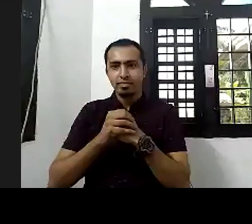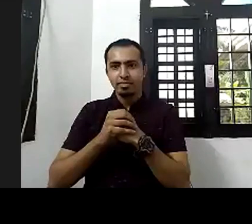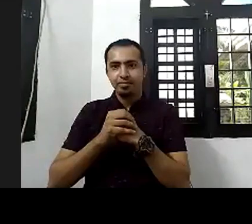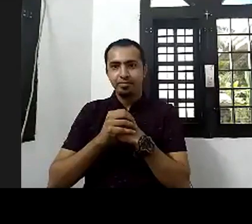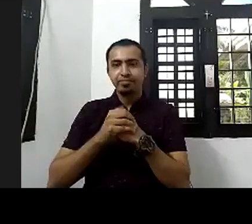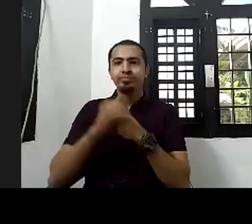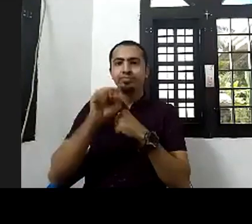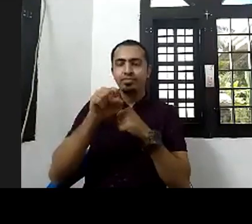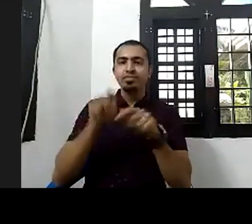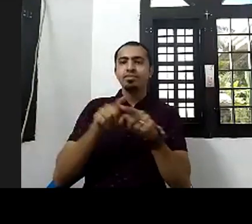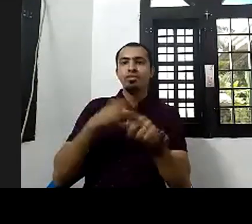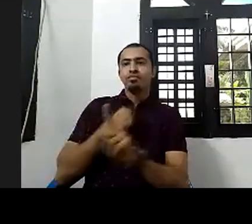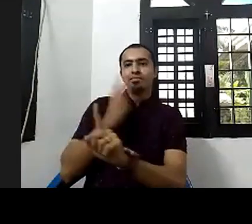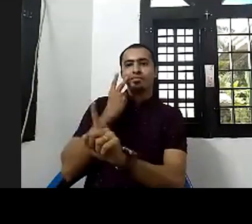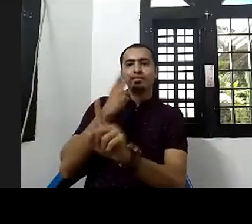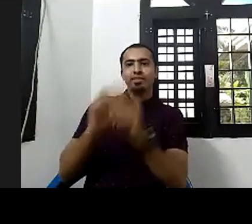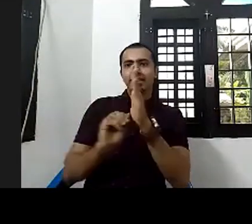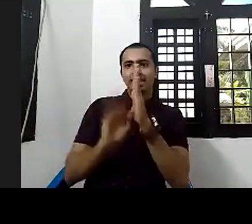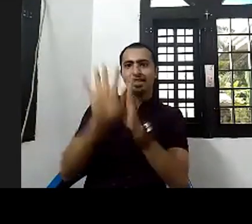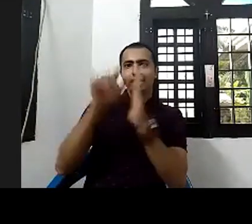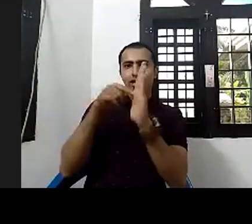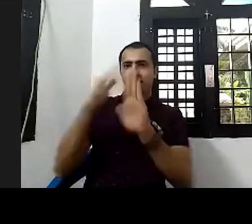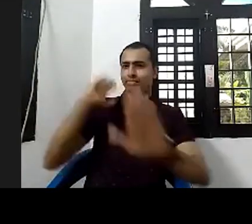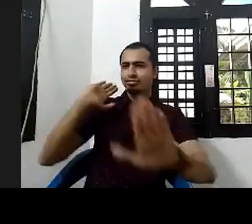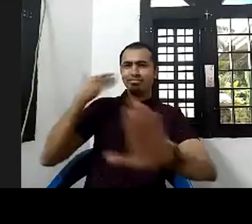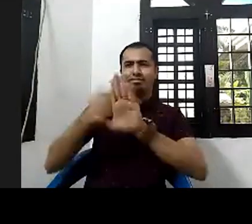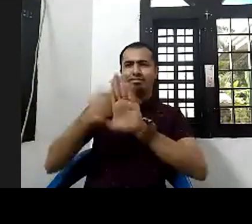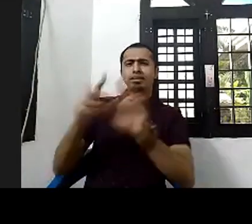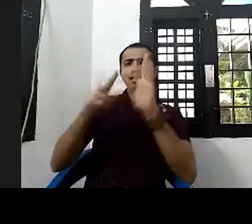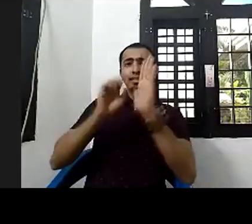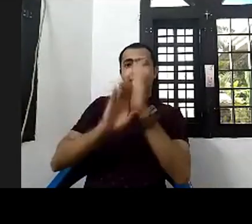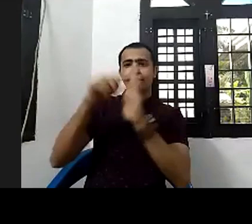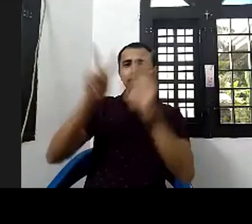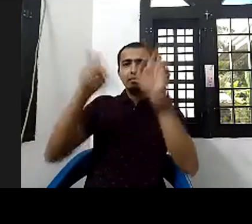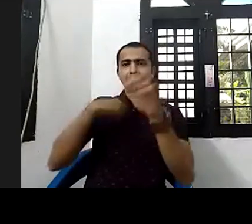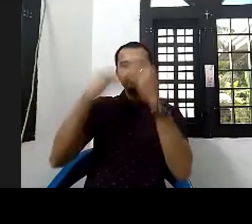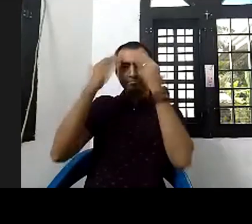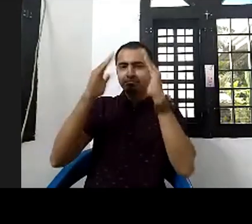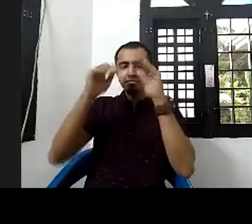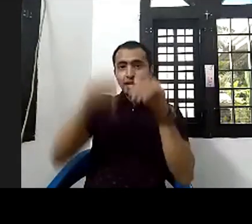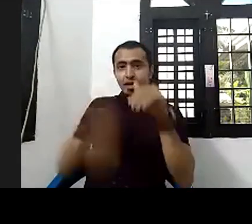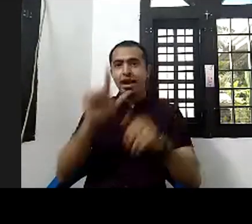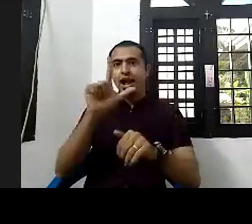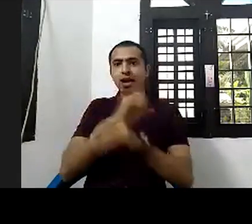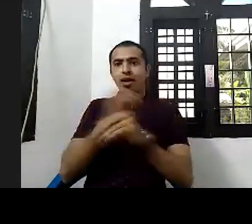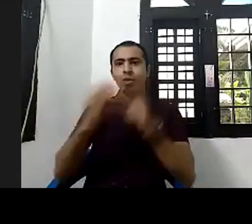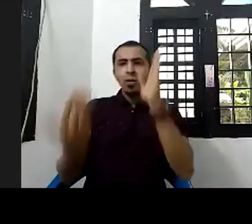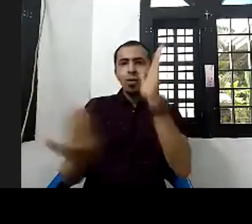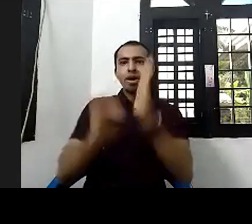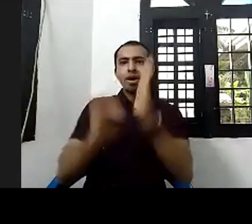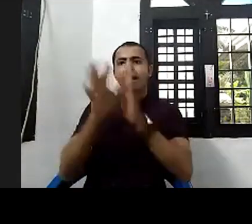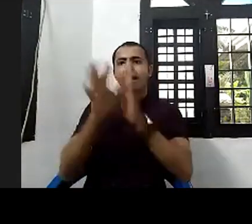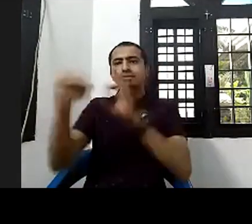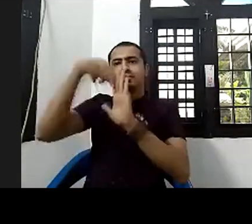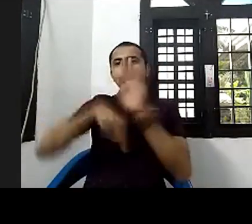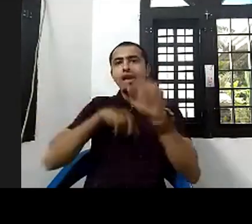it? What did you feel? Please share your experience. Yeah, so earlier, I saw that the Hear a Million, whatever, I did not know exactly what